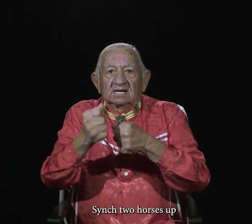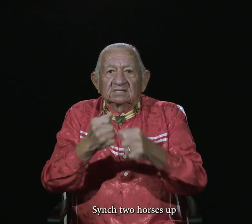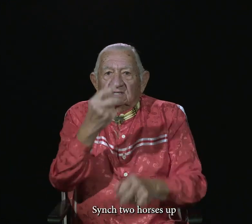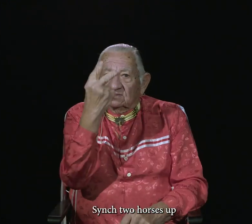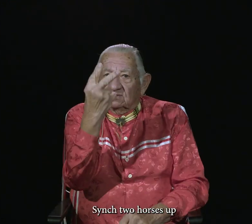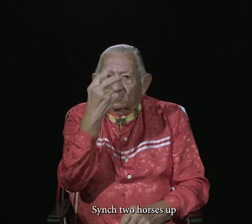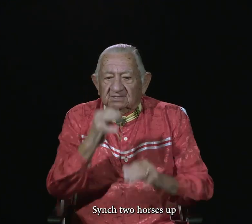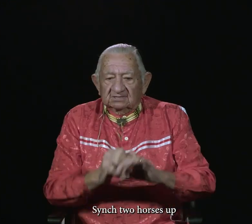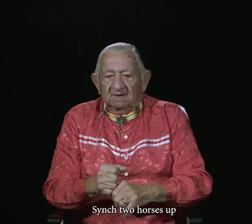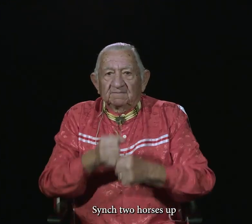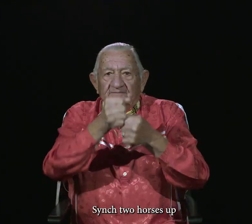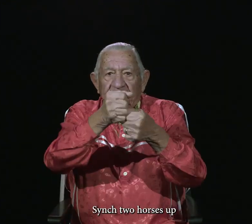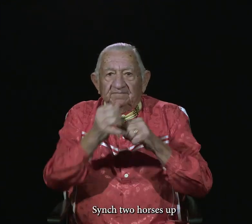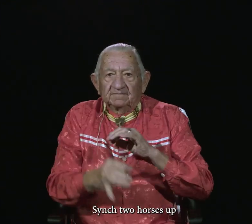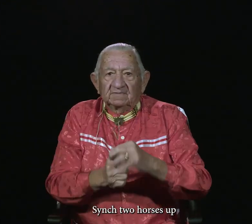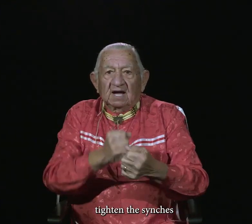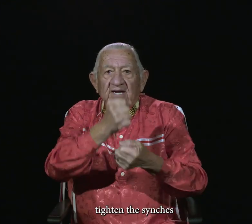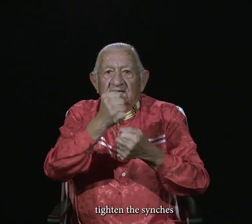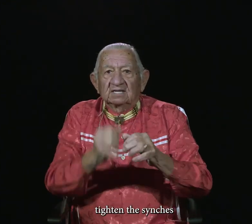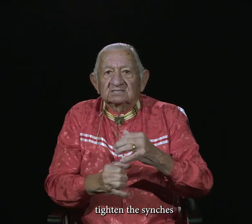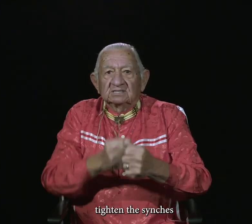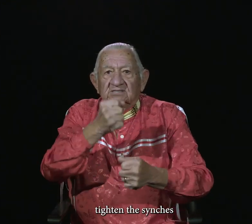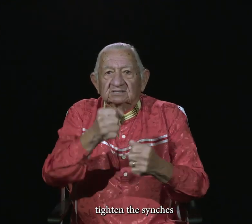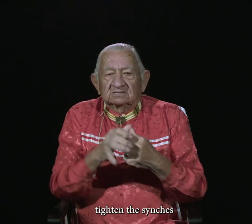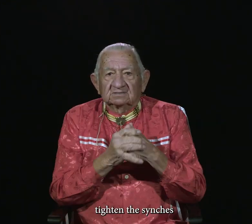cinched 2 horses up, tightened the cinches.